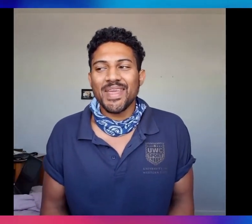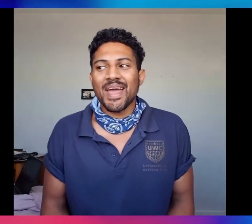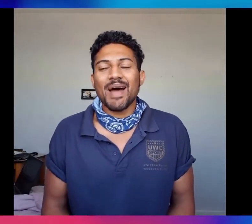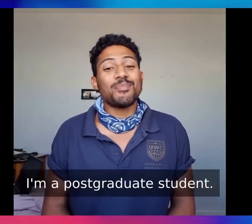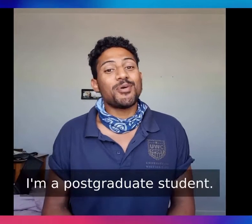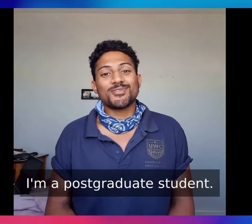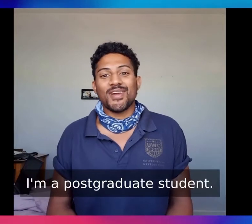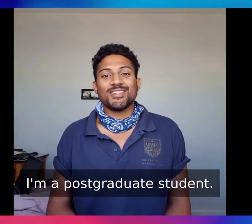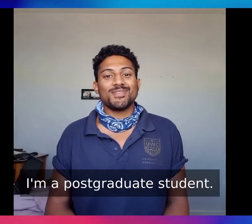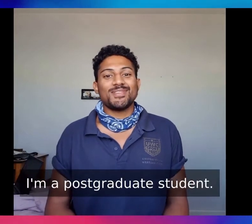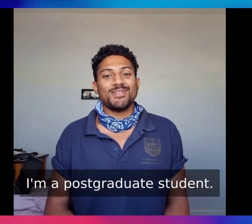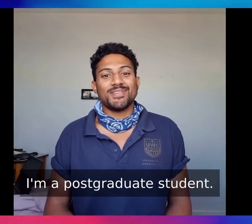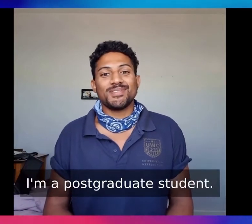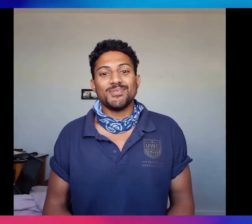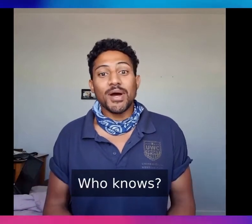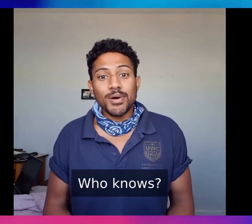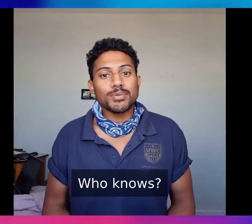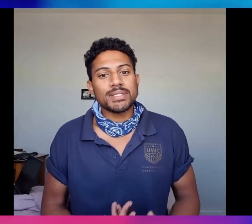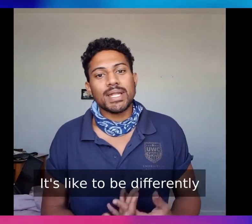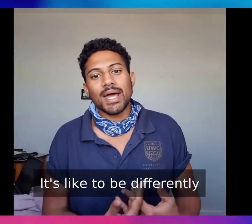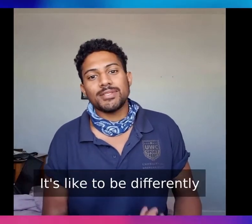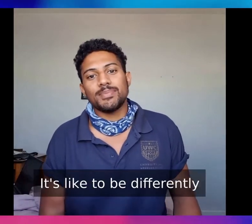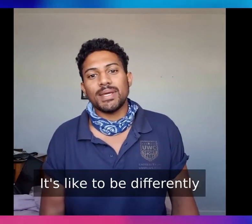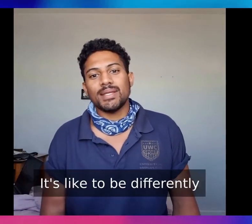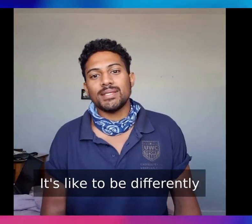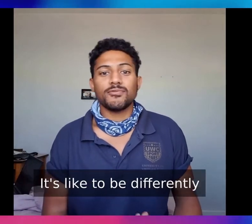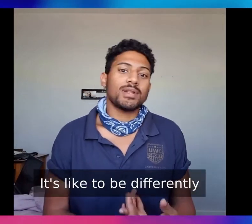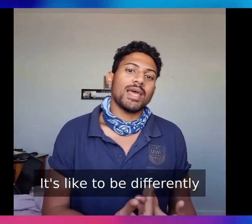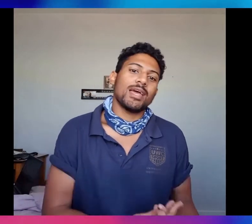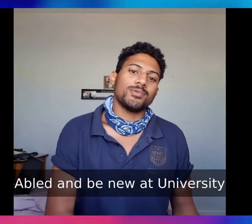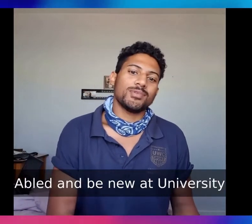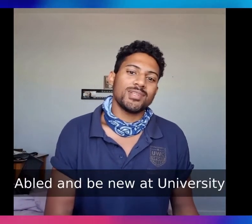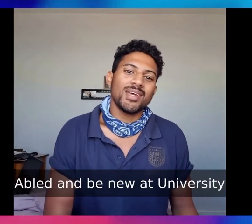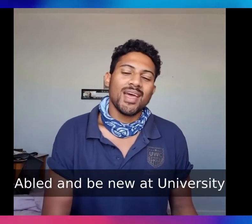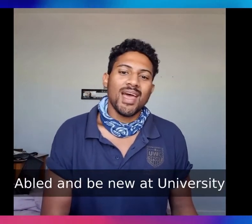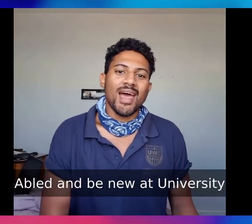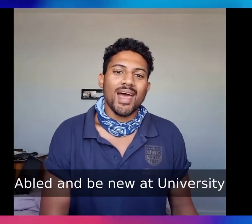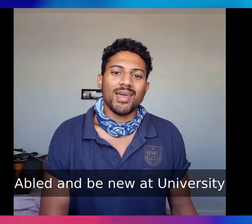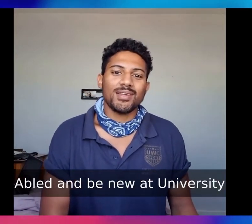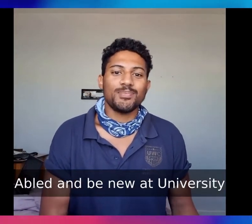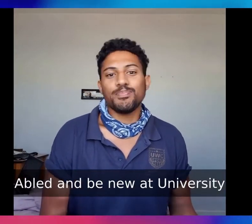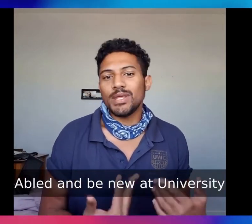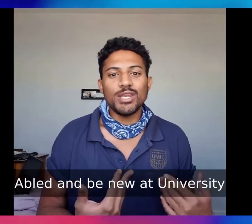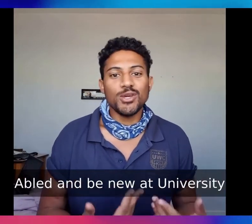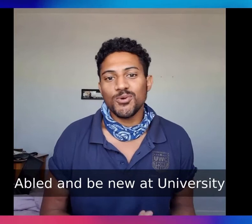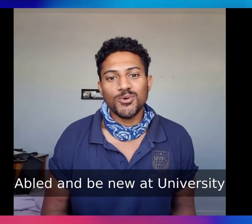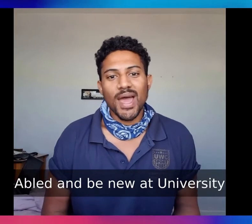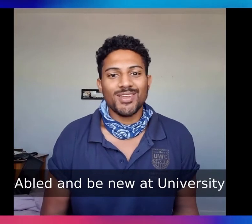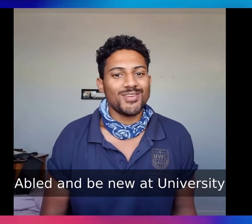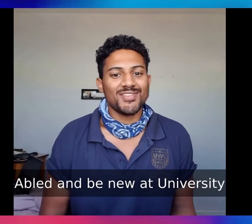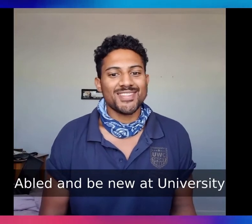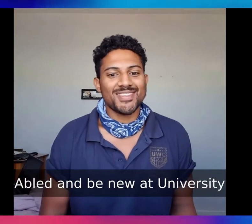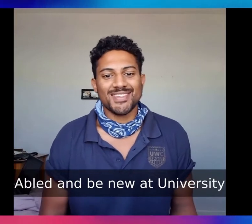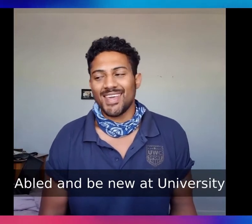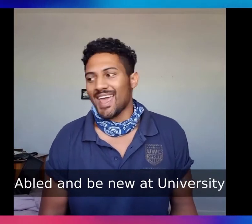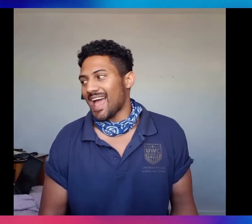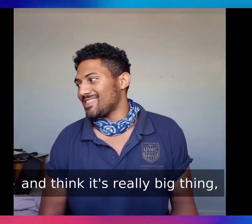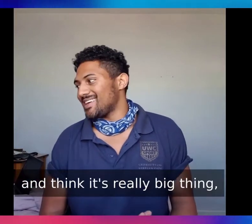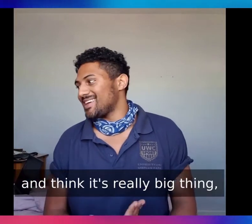a postgraduate student who knows what it's like to be differently abled and be new at university and think